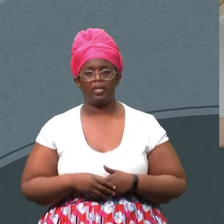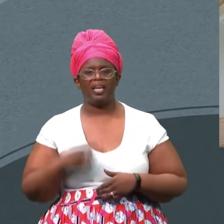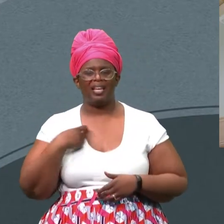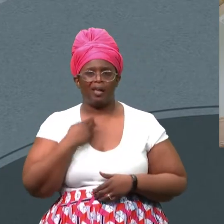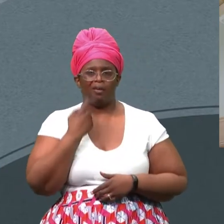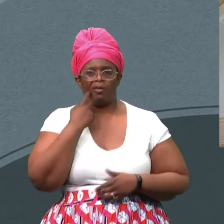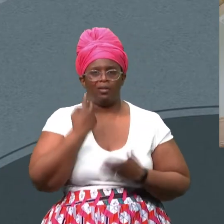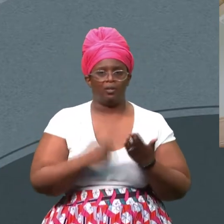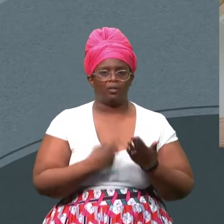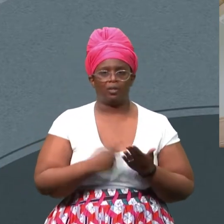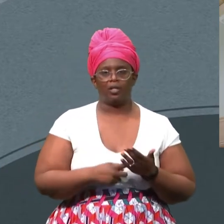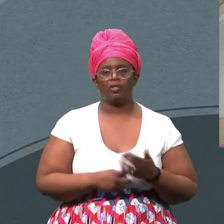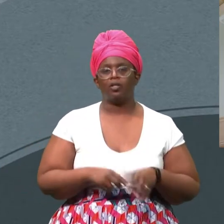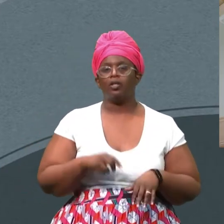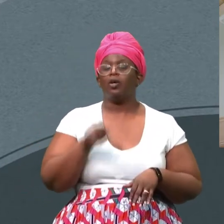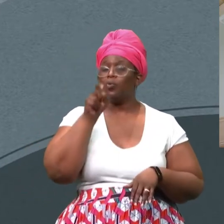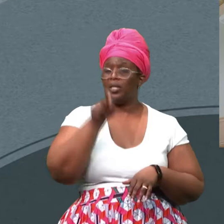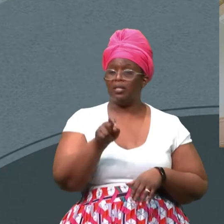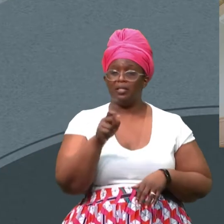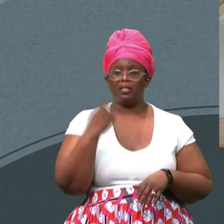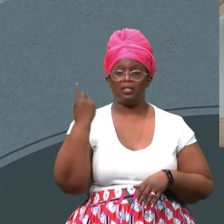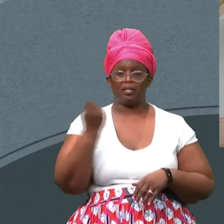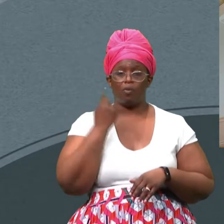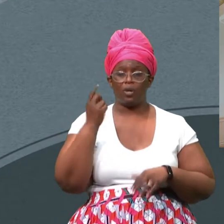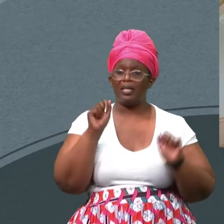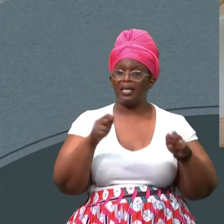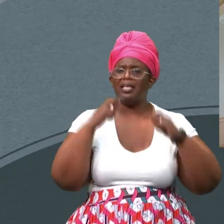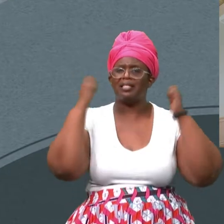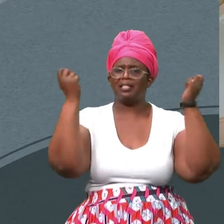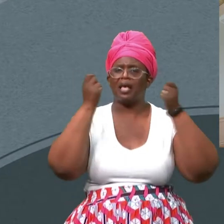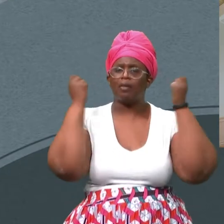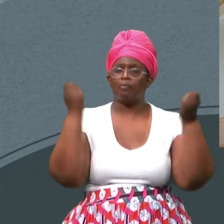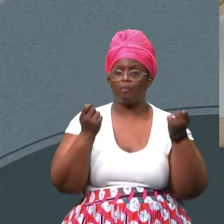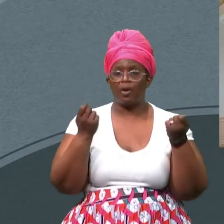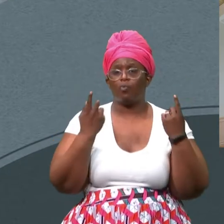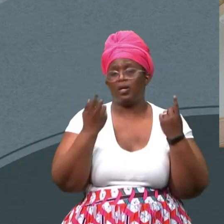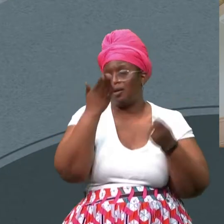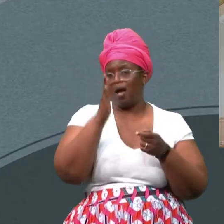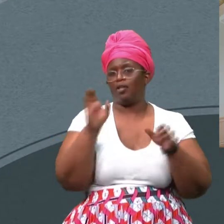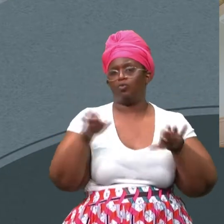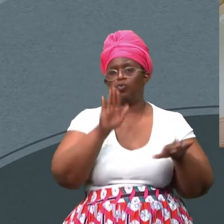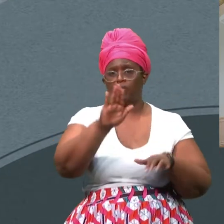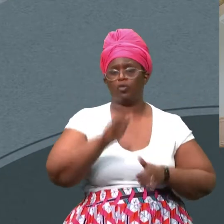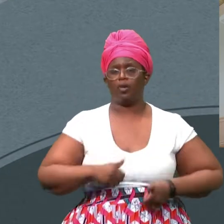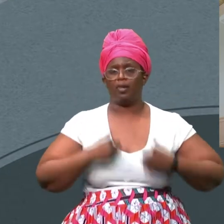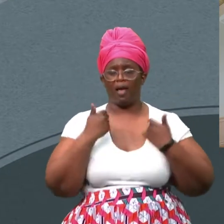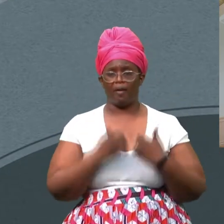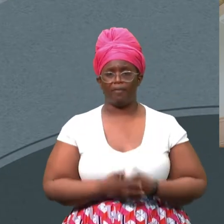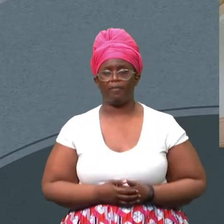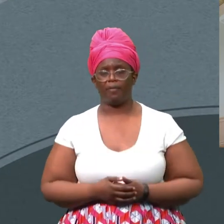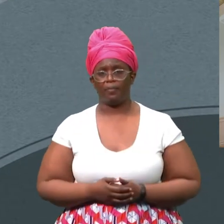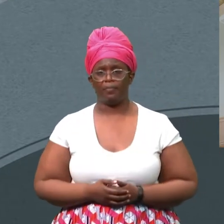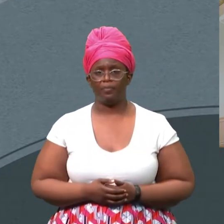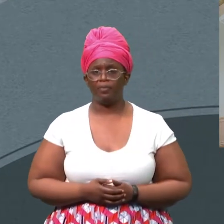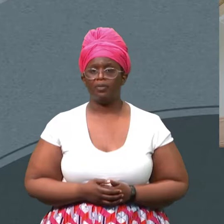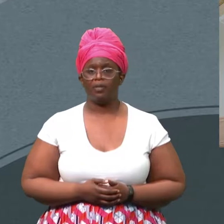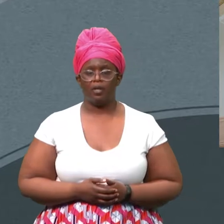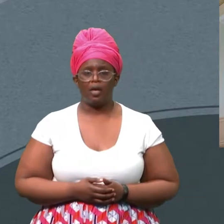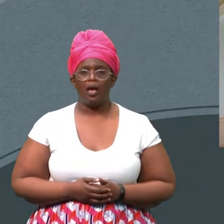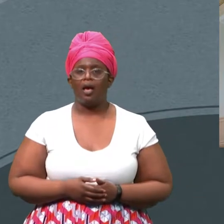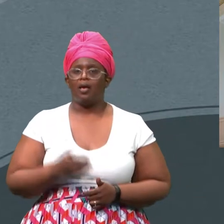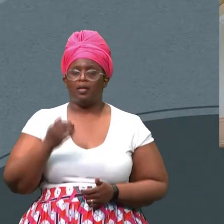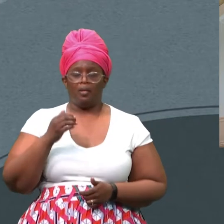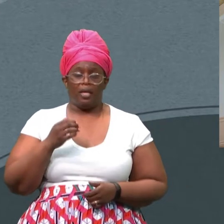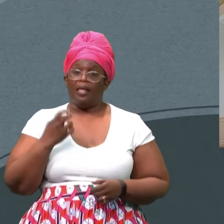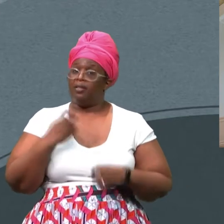already. He said, you need someone in your life who can celebrate what's in you. Y'all, that's a big word, and that's a hard task